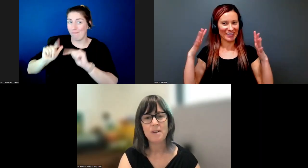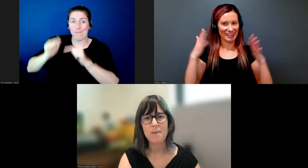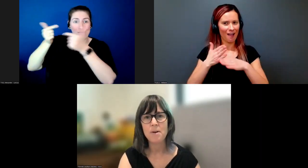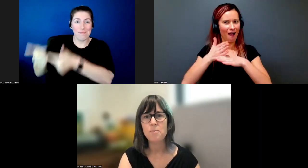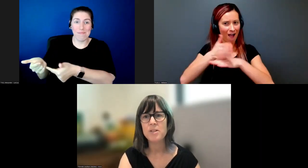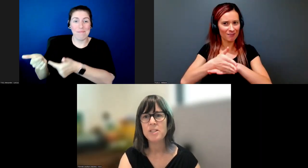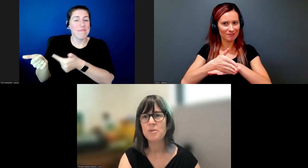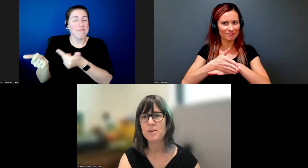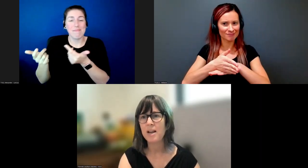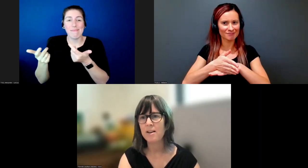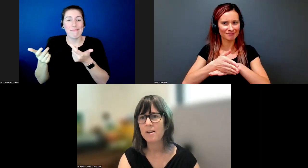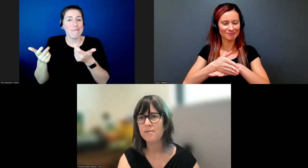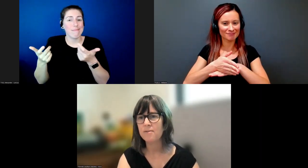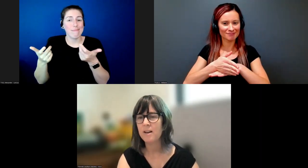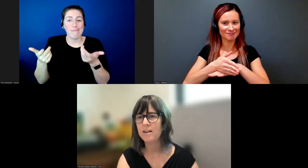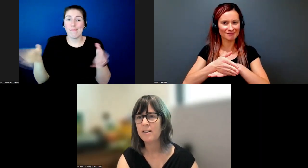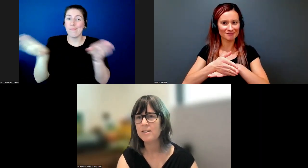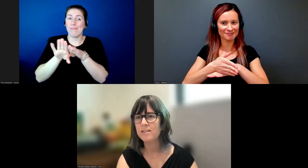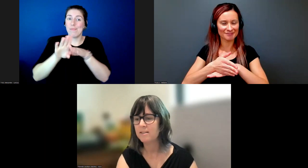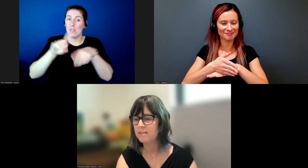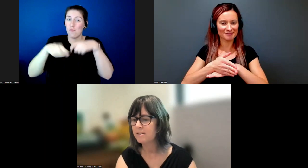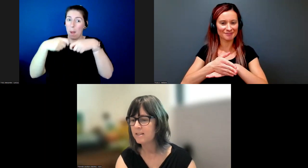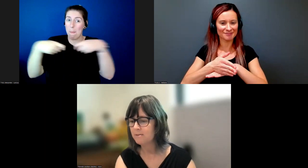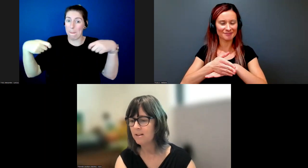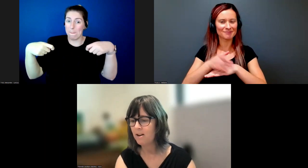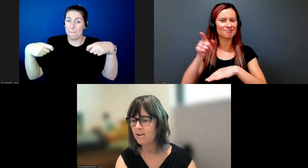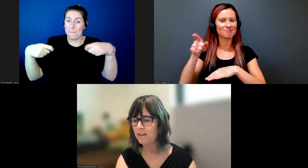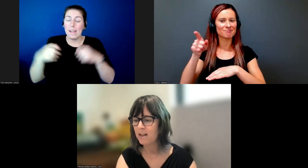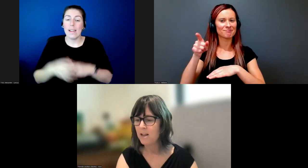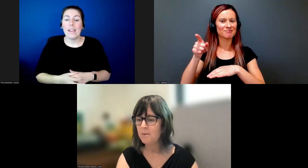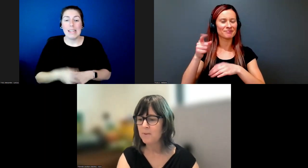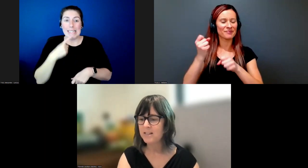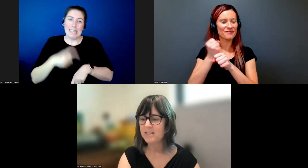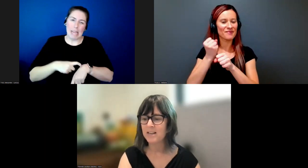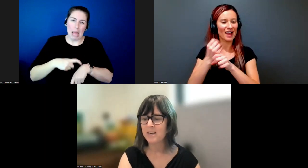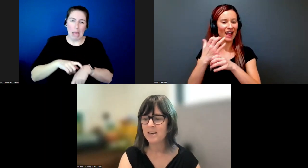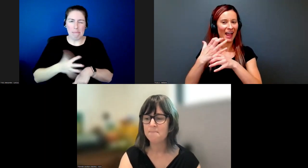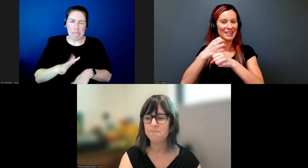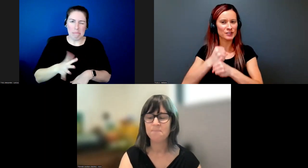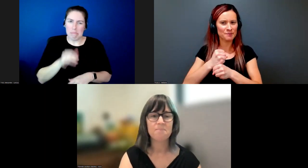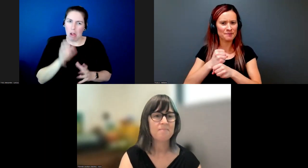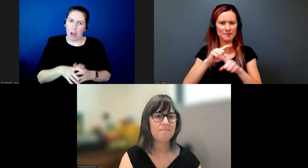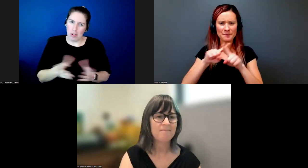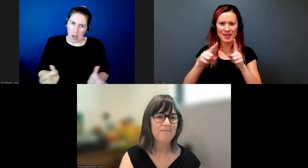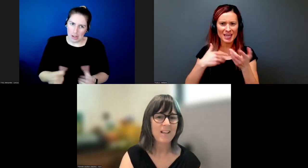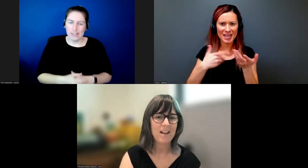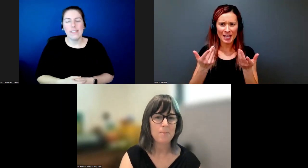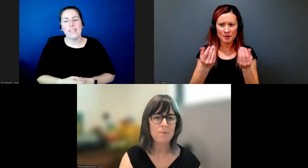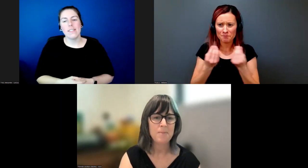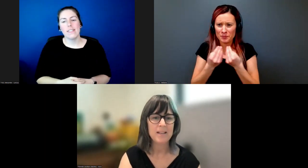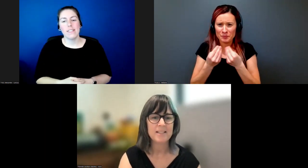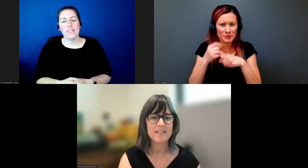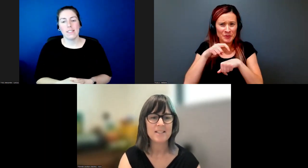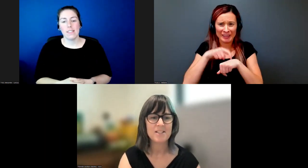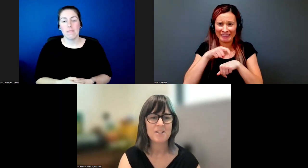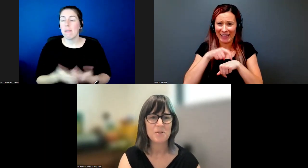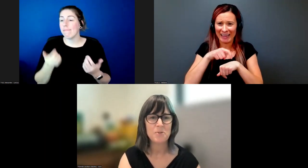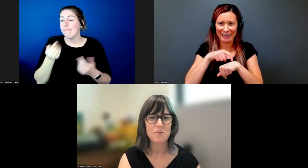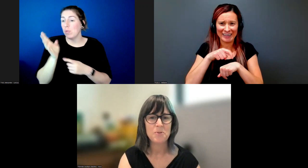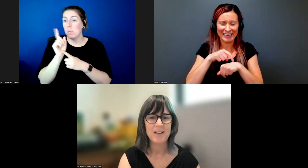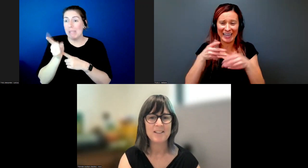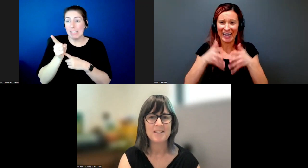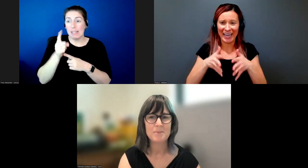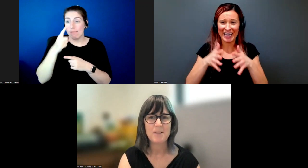little wrap up. We don't have too long, but a couple minutes